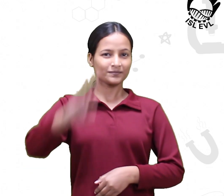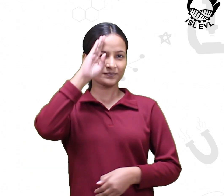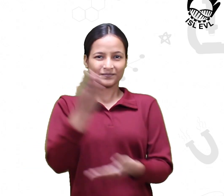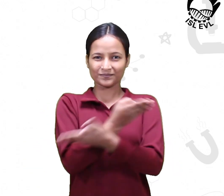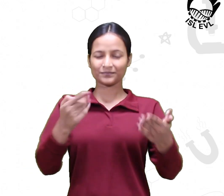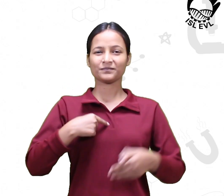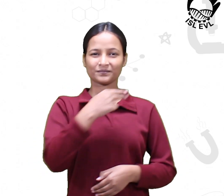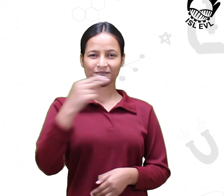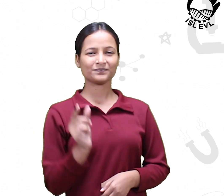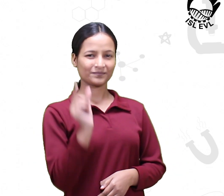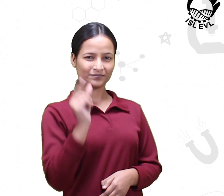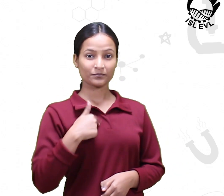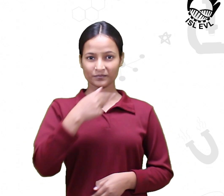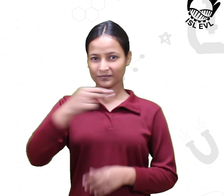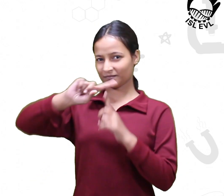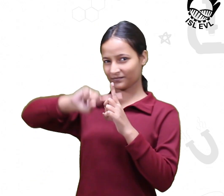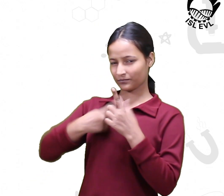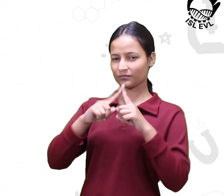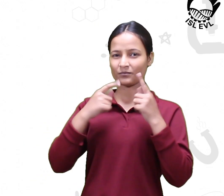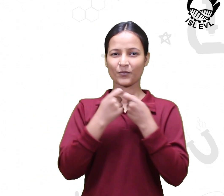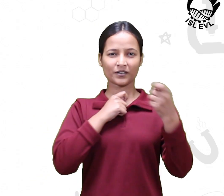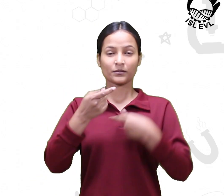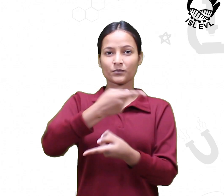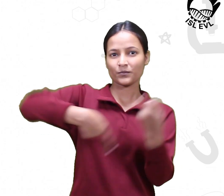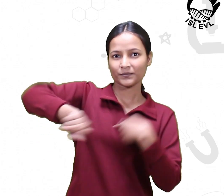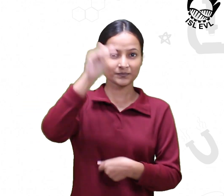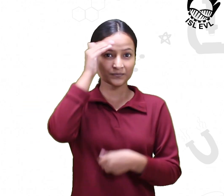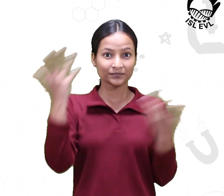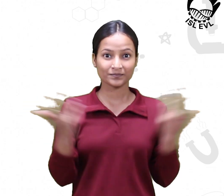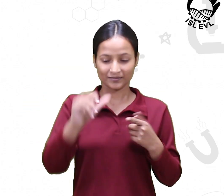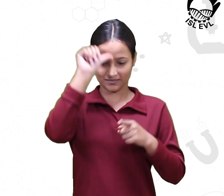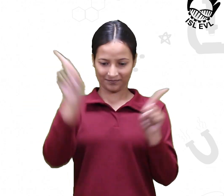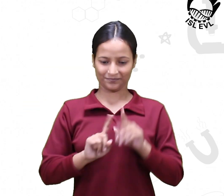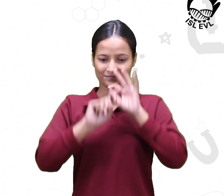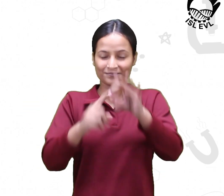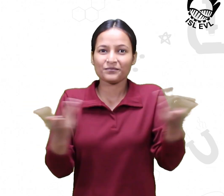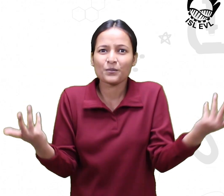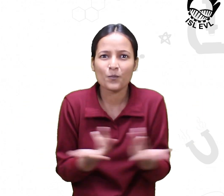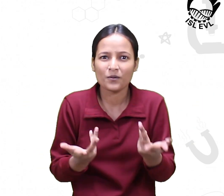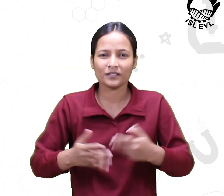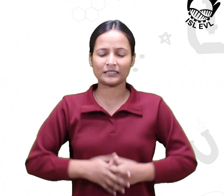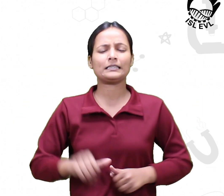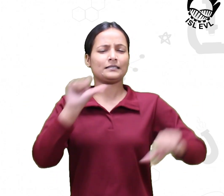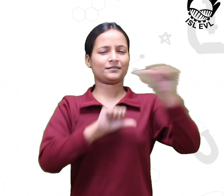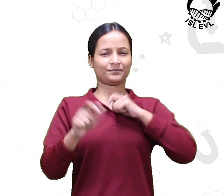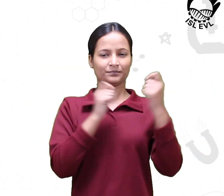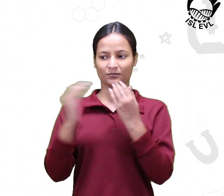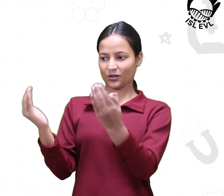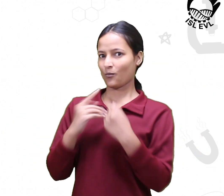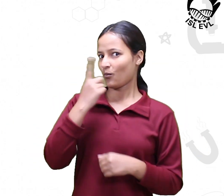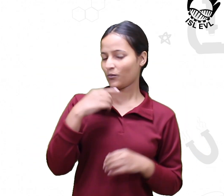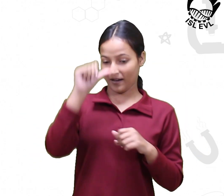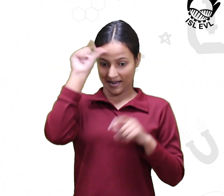Hi everyone, I'm Utsuka. I am Jigyasa and You're you are listening to India Asks Why, a science podcast